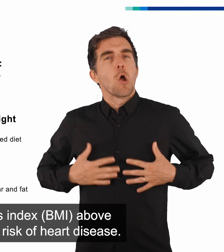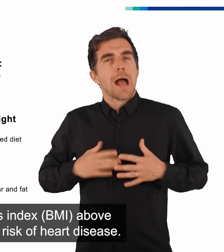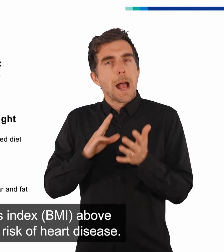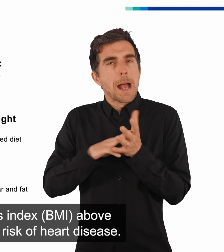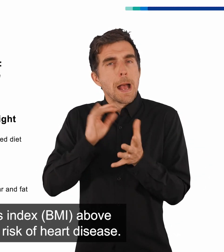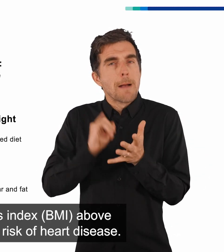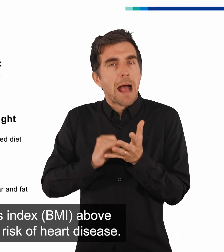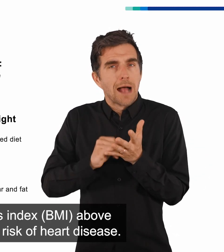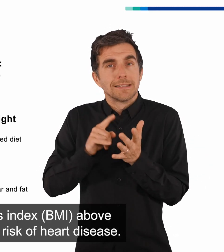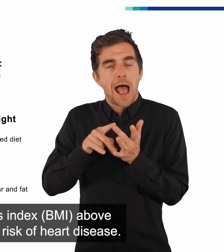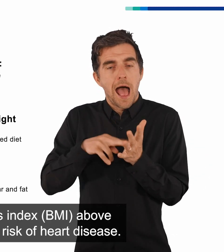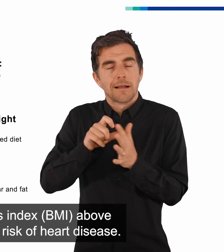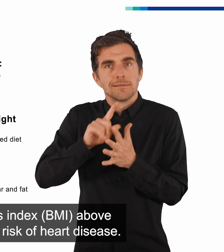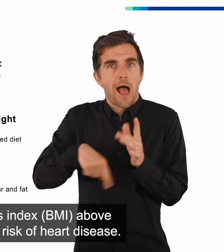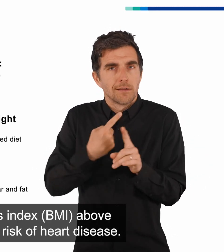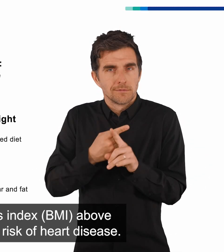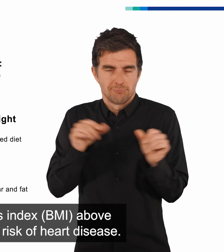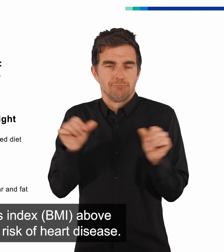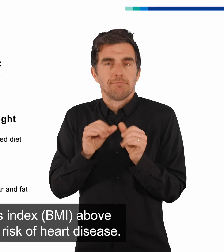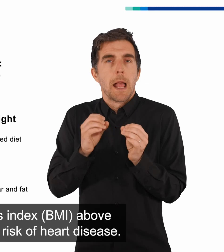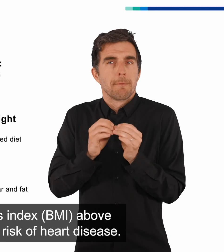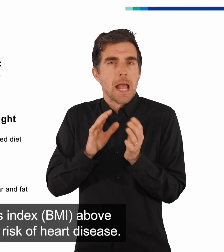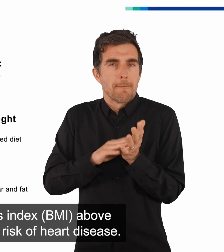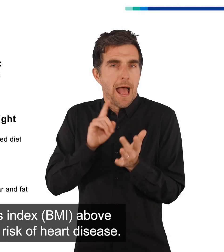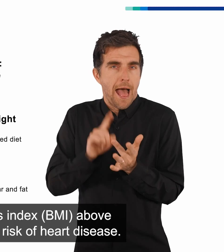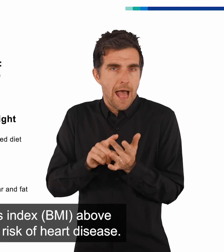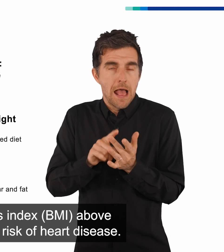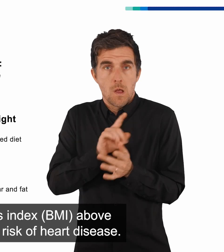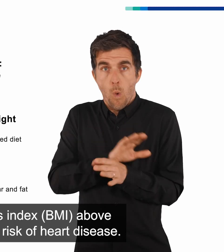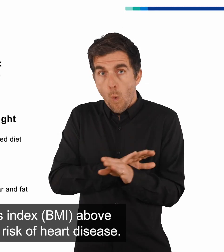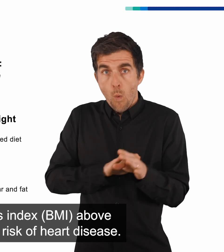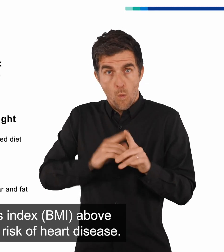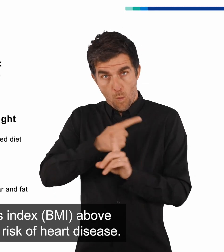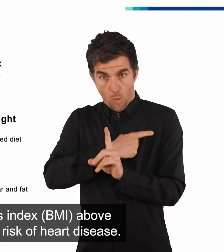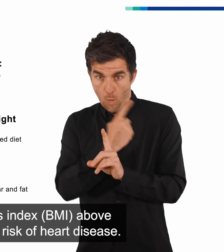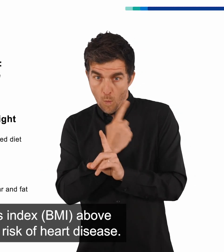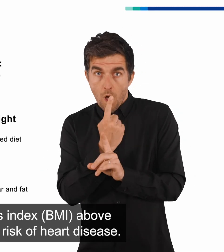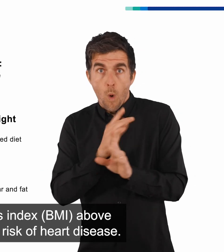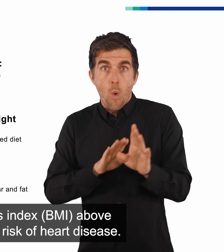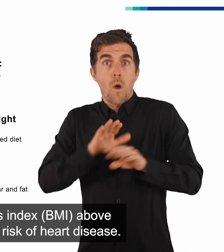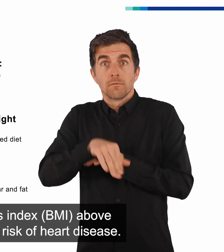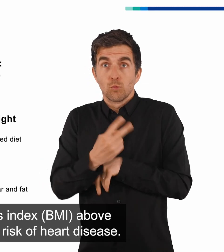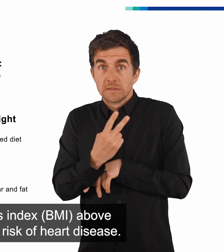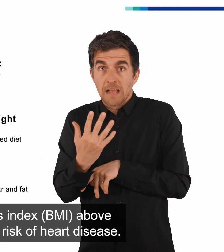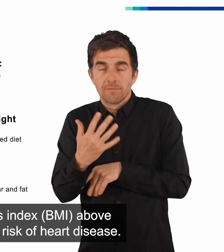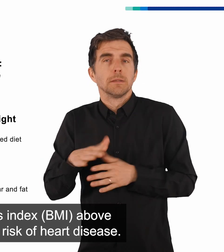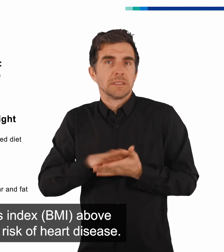pressure, increased cholesterol, increases the chances of developing diabetes.